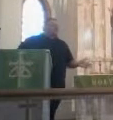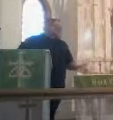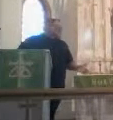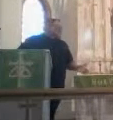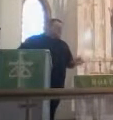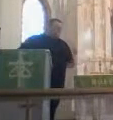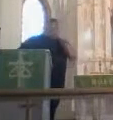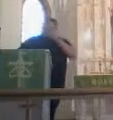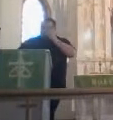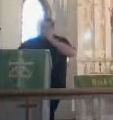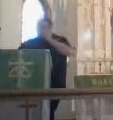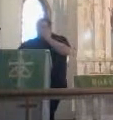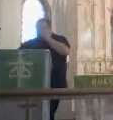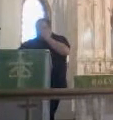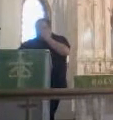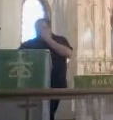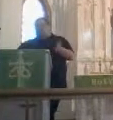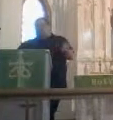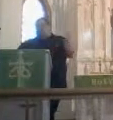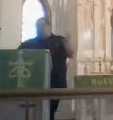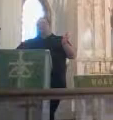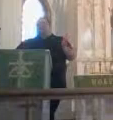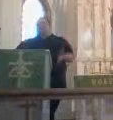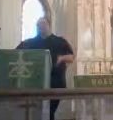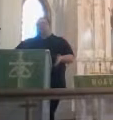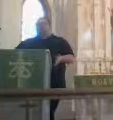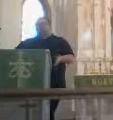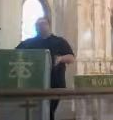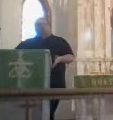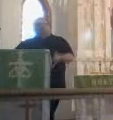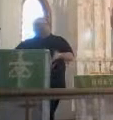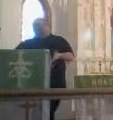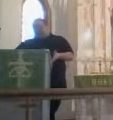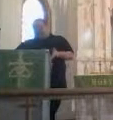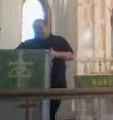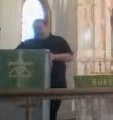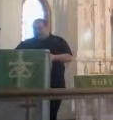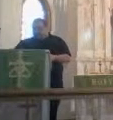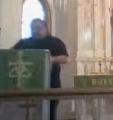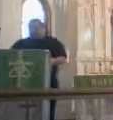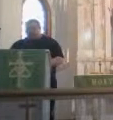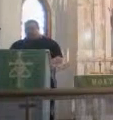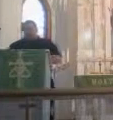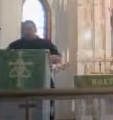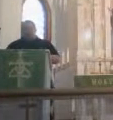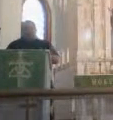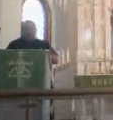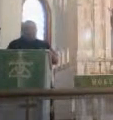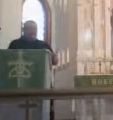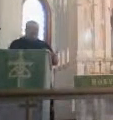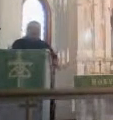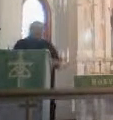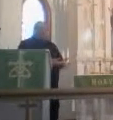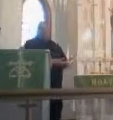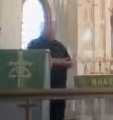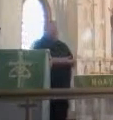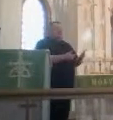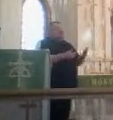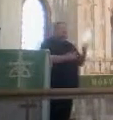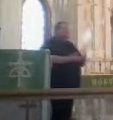say? And what can we learn from those who have experienced bad times and how God responded to them? Now, today